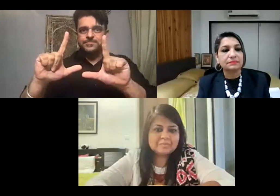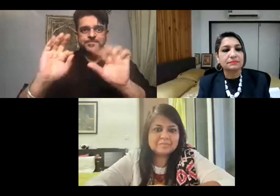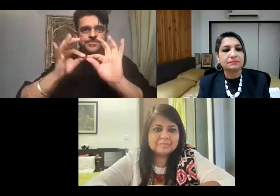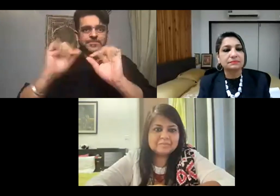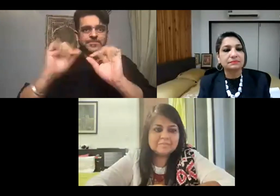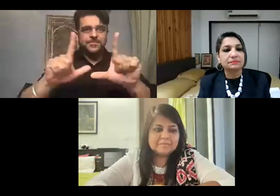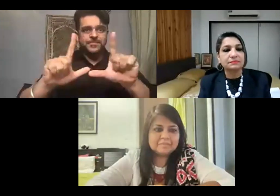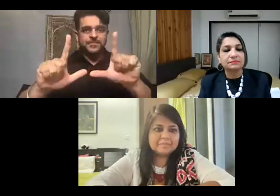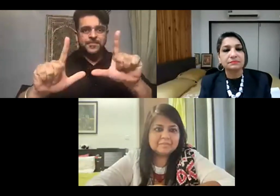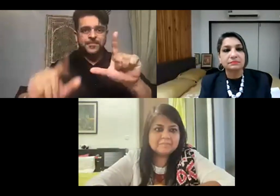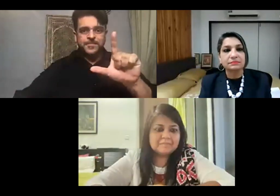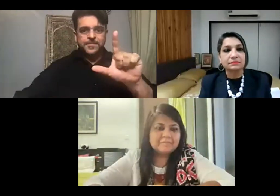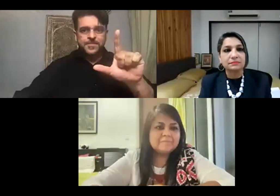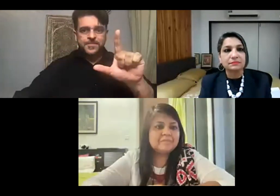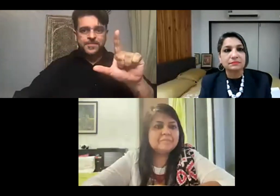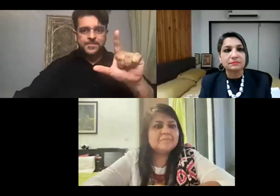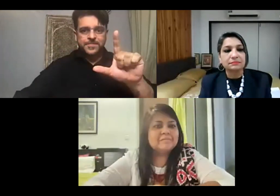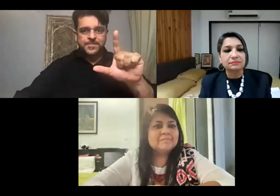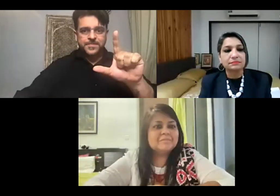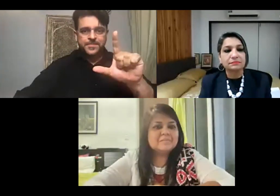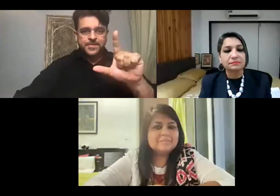Spotlight the interpreter, please.